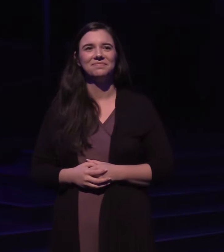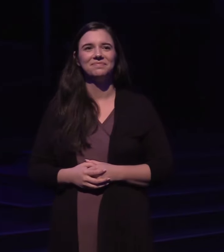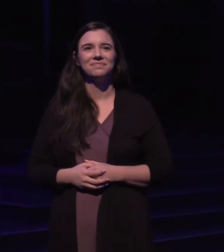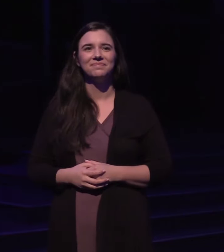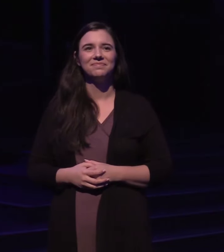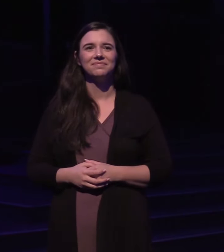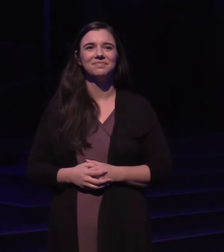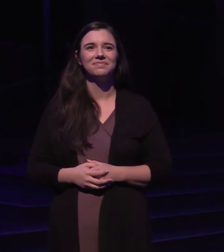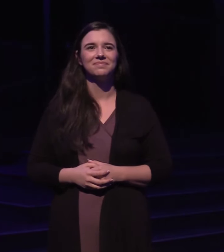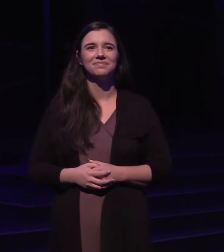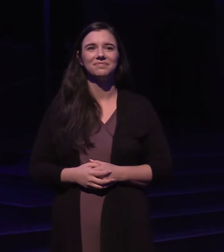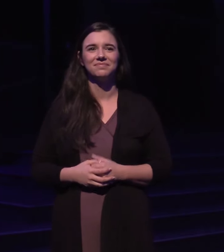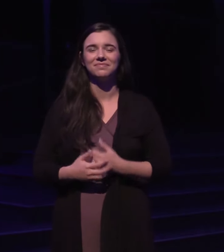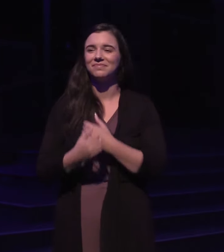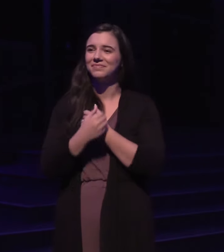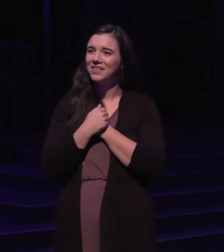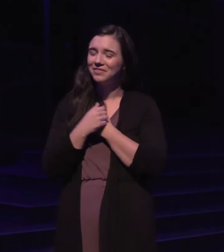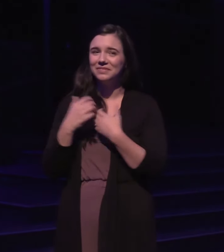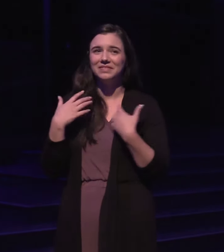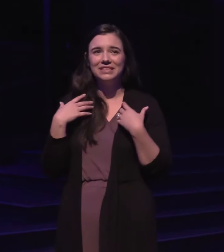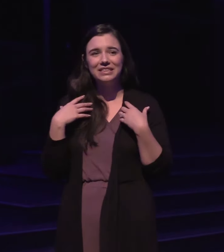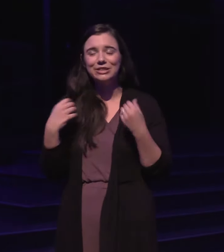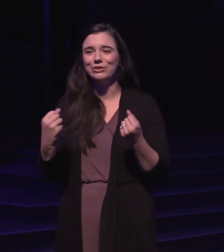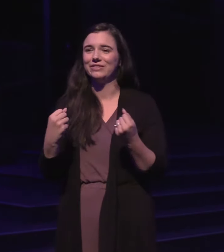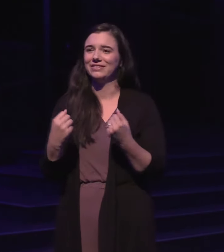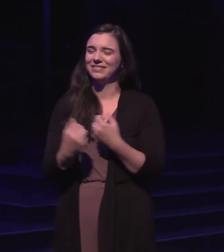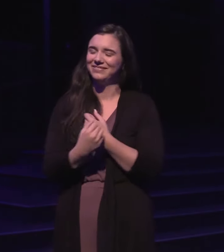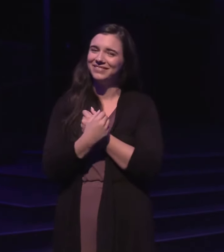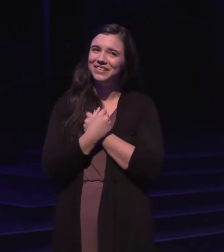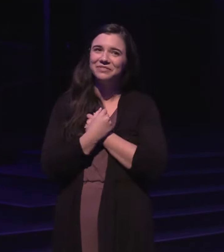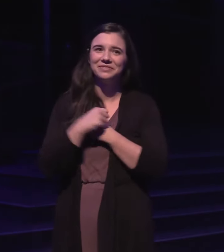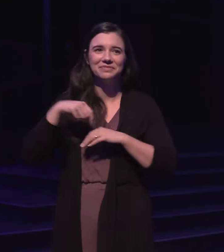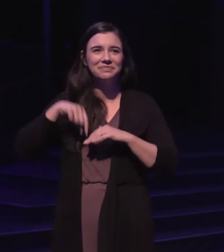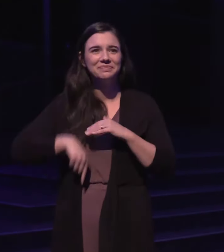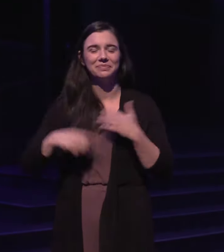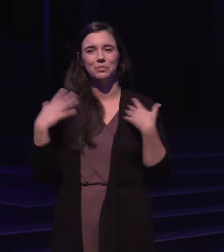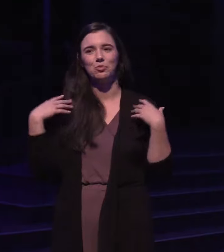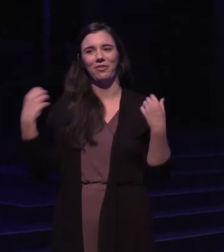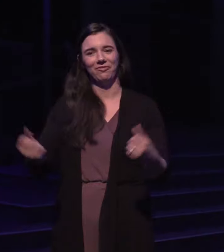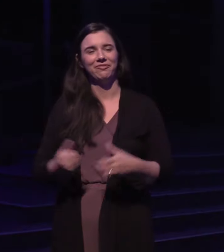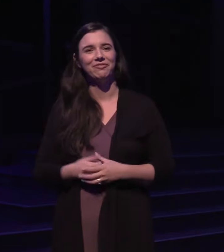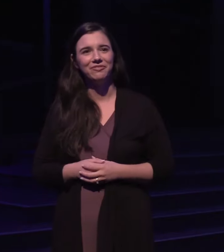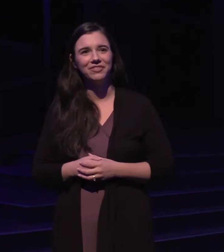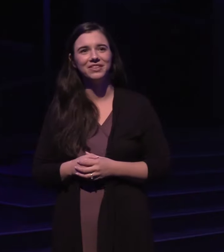Now I'm found. Healed. Loved. Brave.